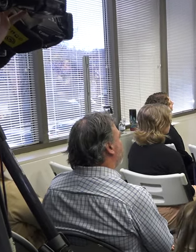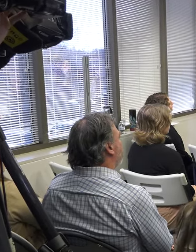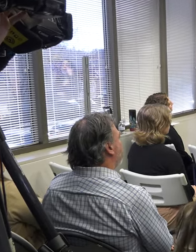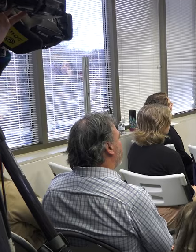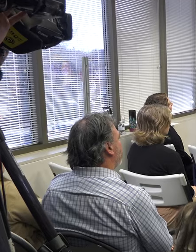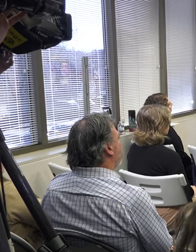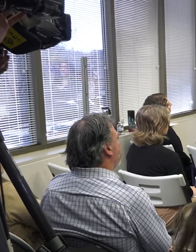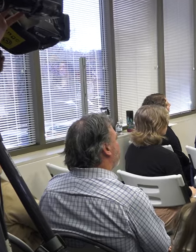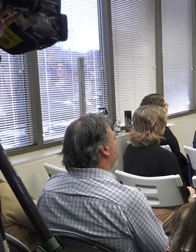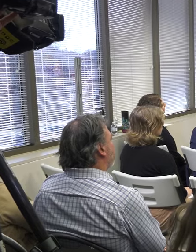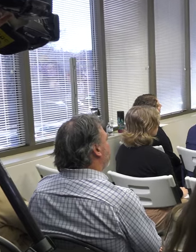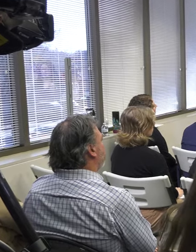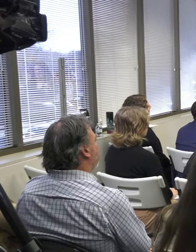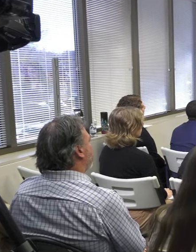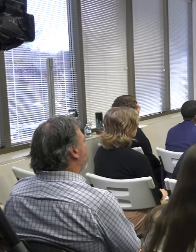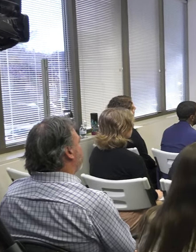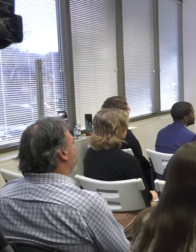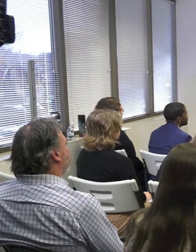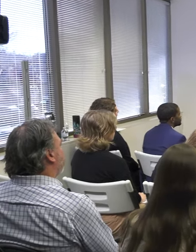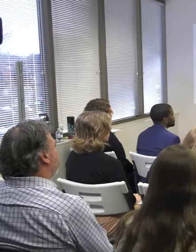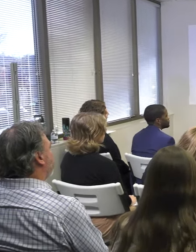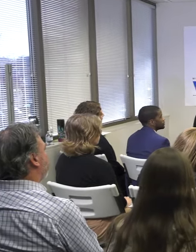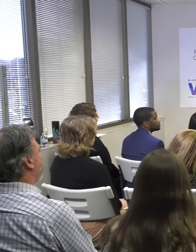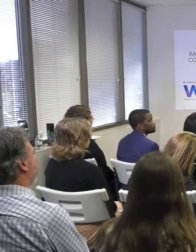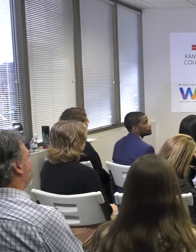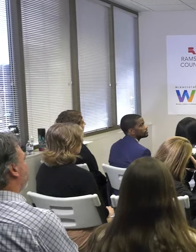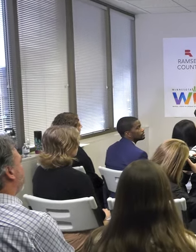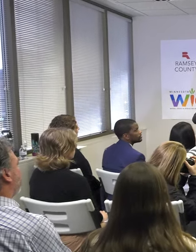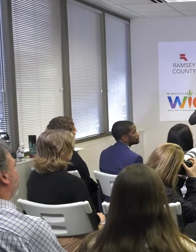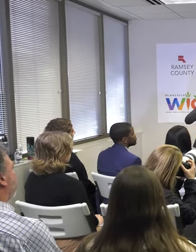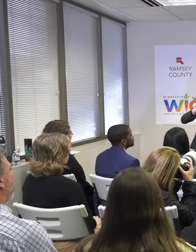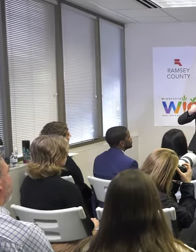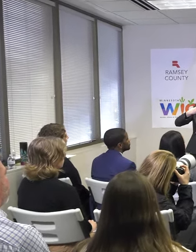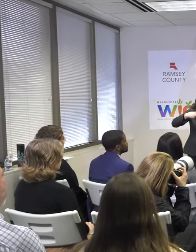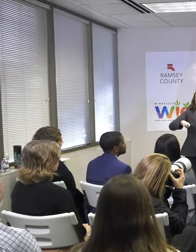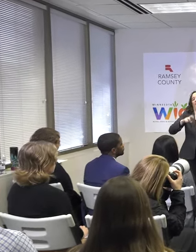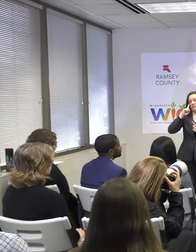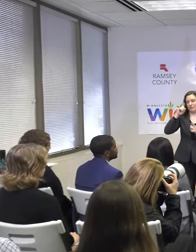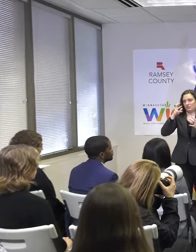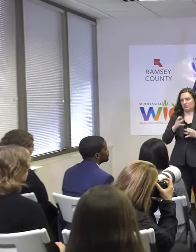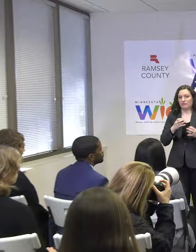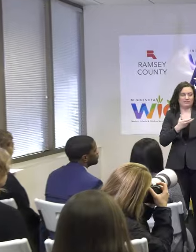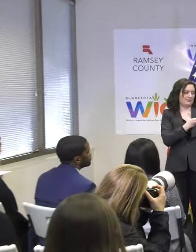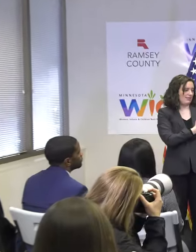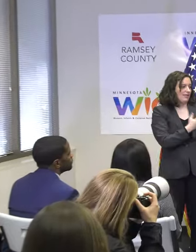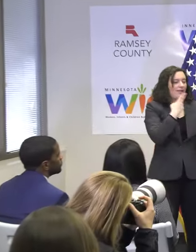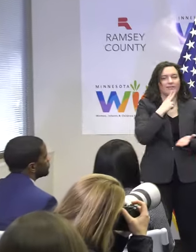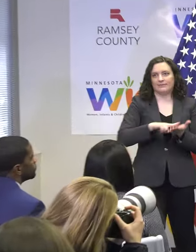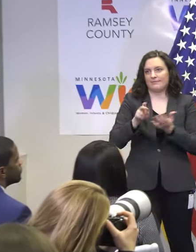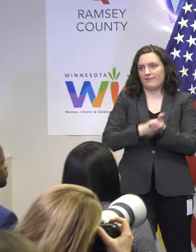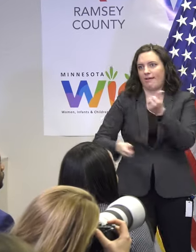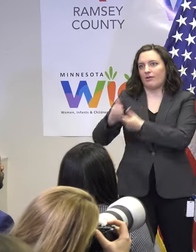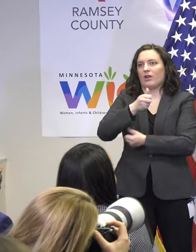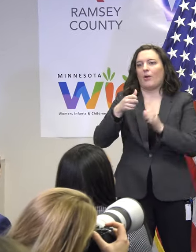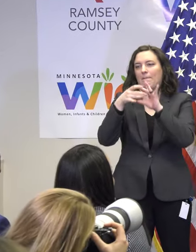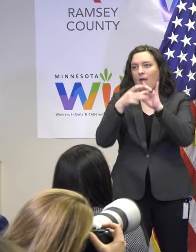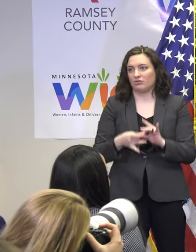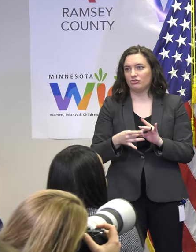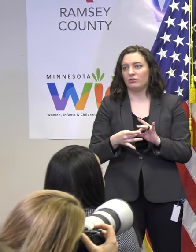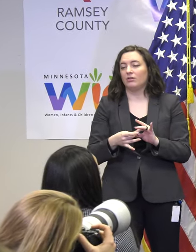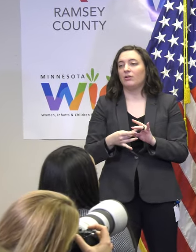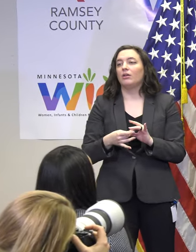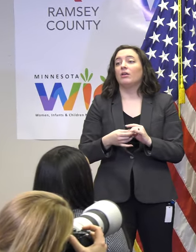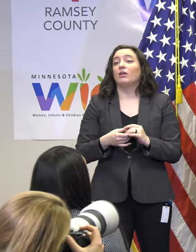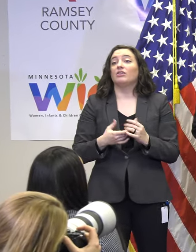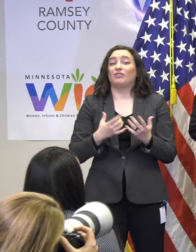funding, we are going to have to make those tough decisions that the secretary is talking about. And so that's a projection